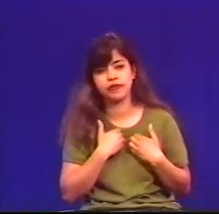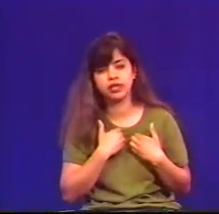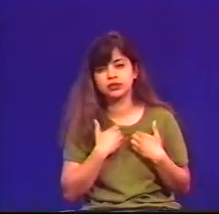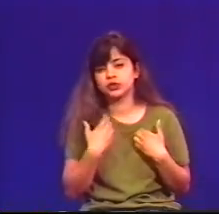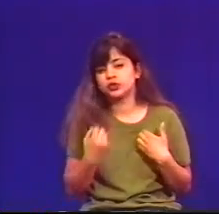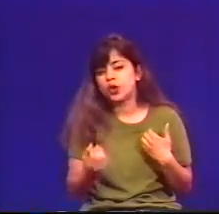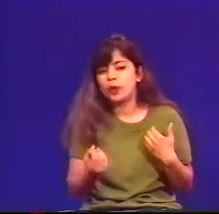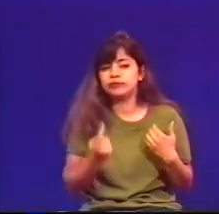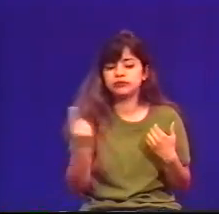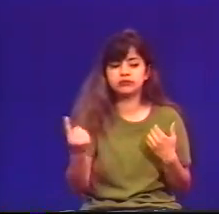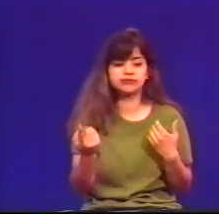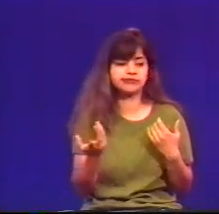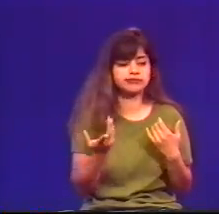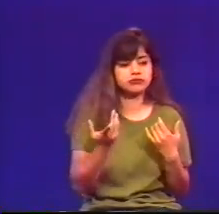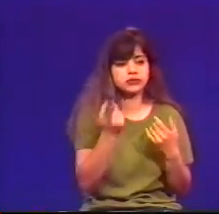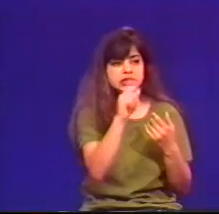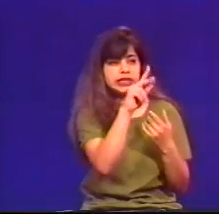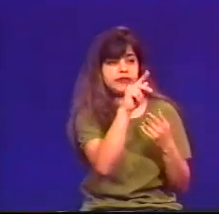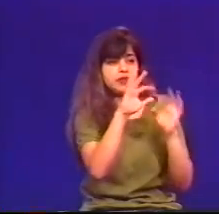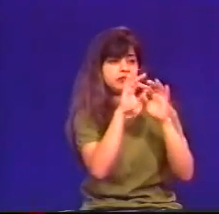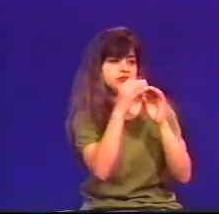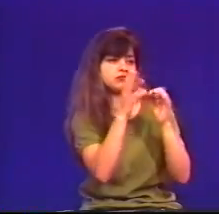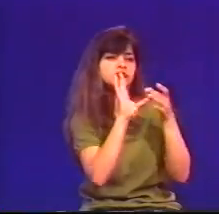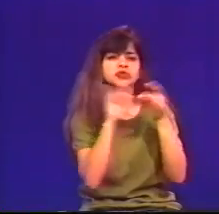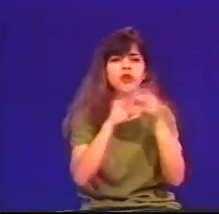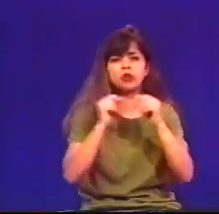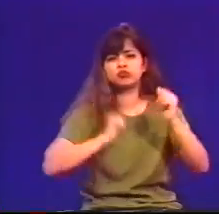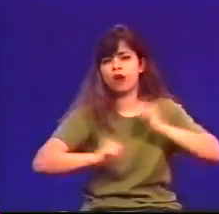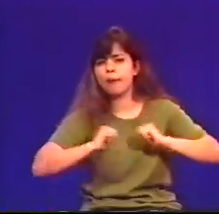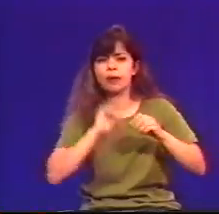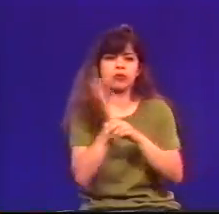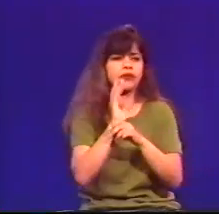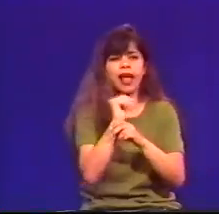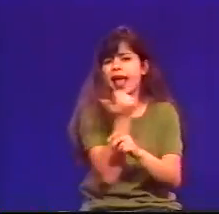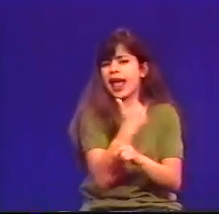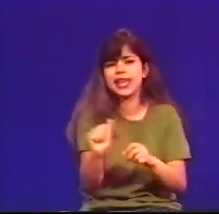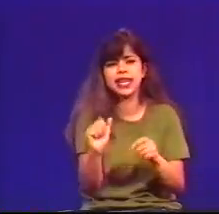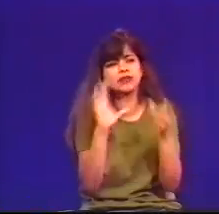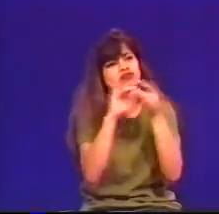Now, here in America, you have closed caption television. In Pakistan, we don't have that available.